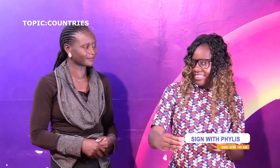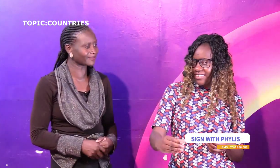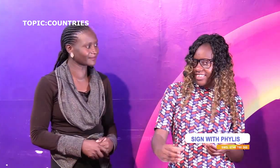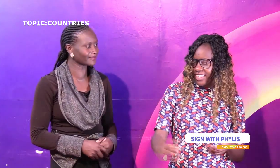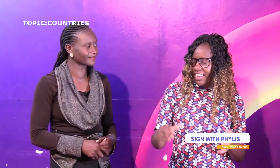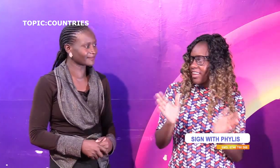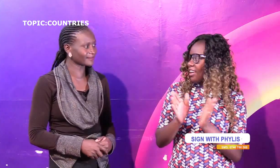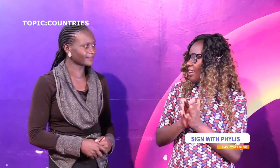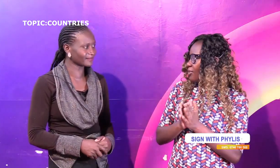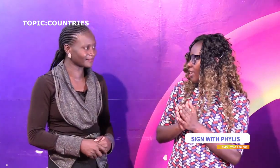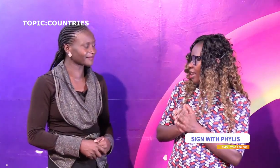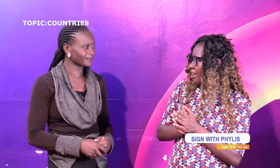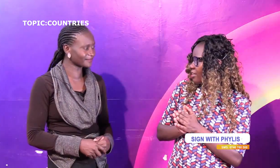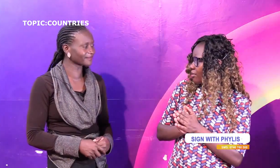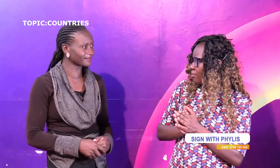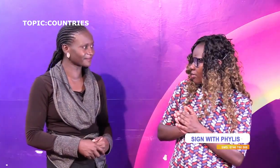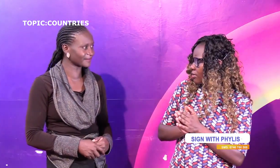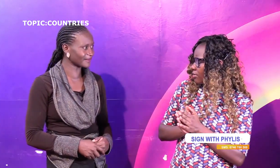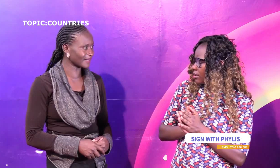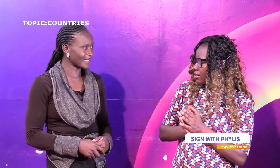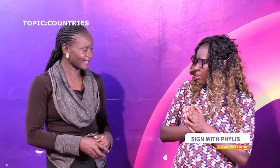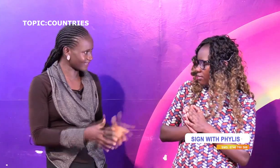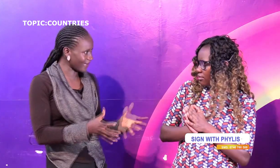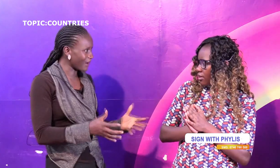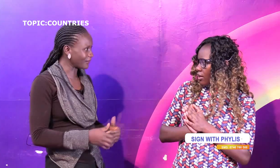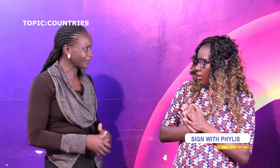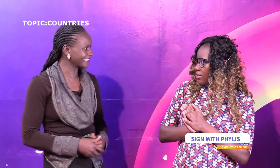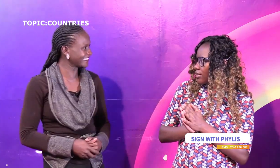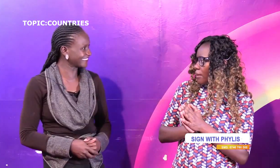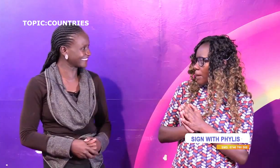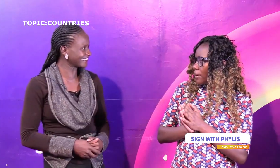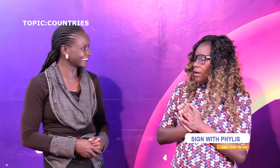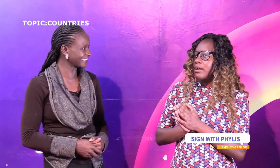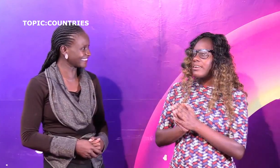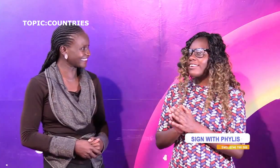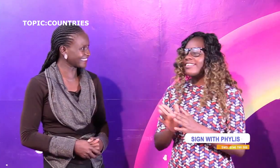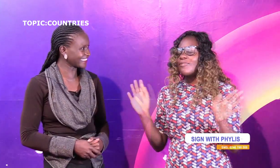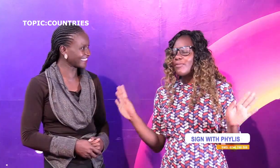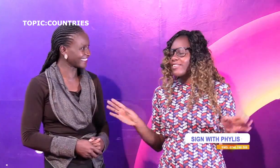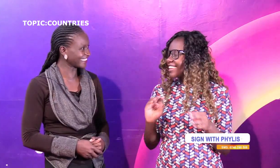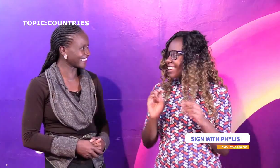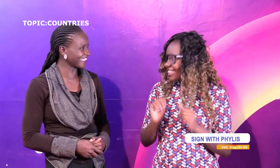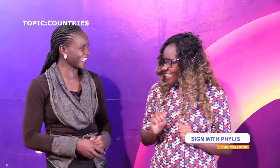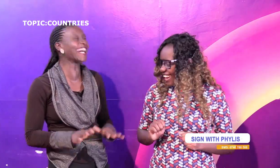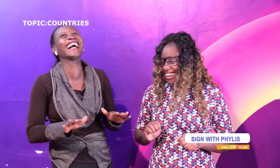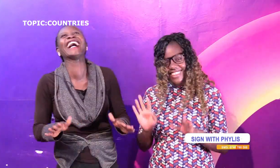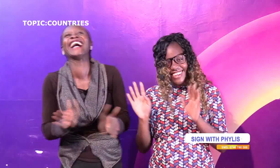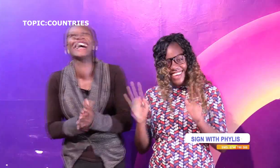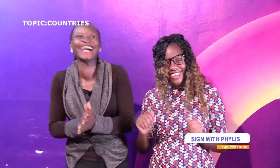Chile. We had which other country? Suburb. Suburb was the dance style and the dance